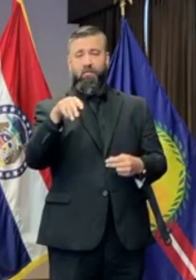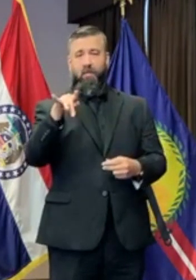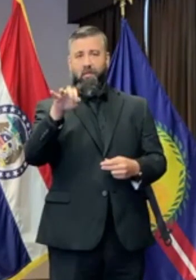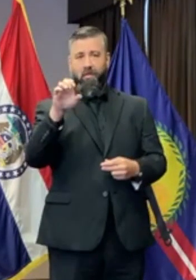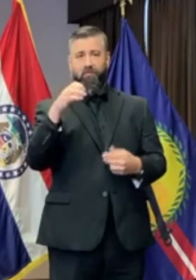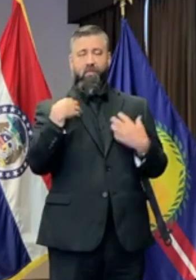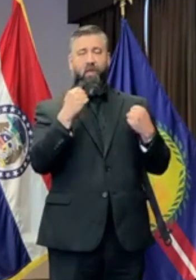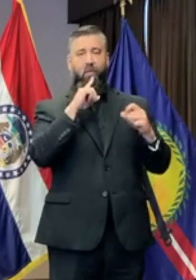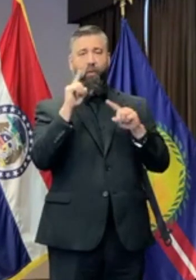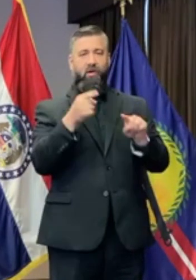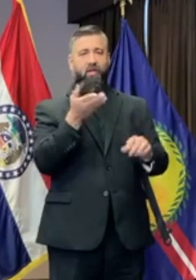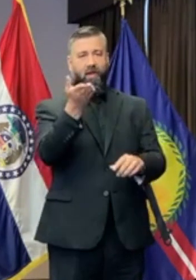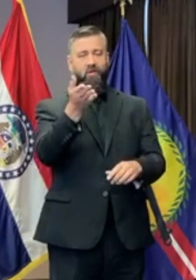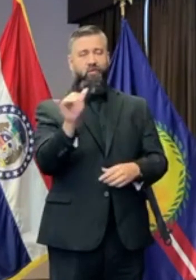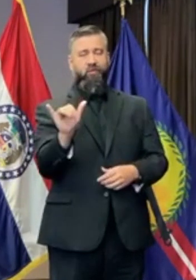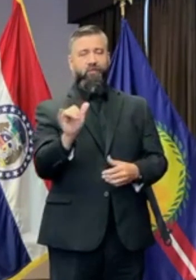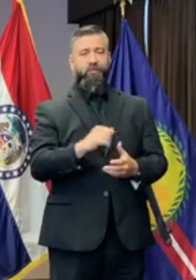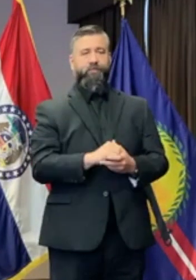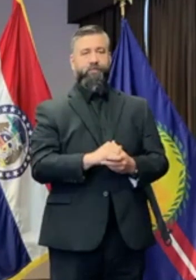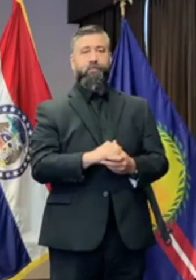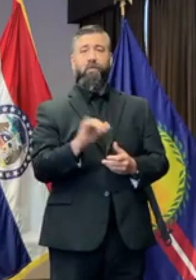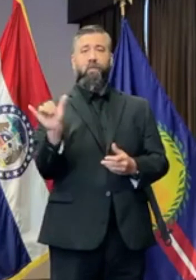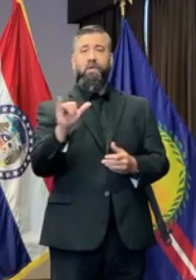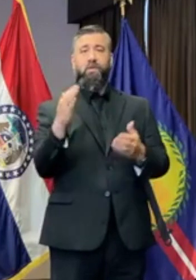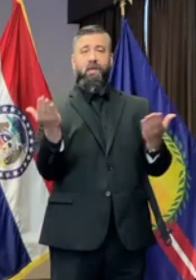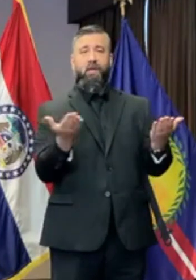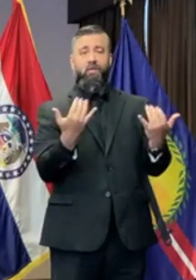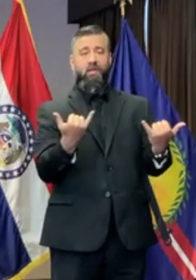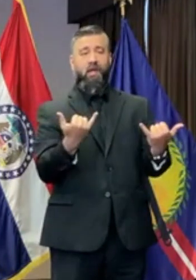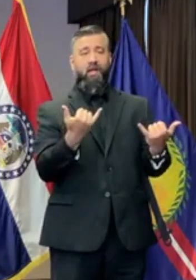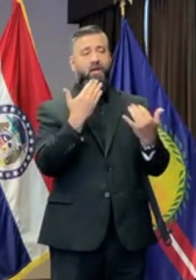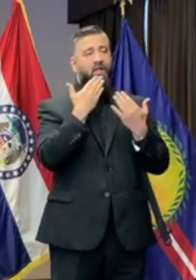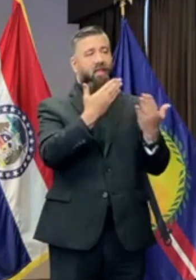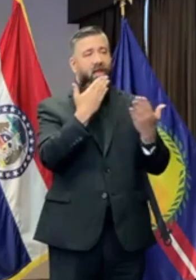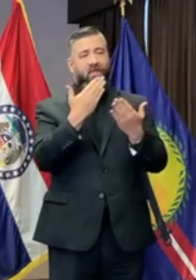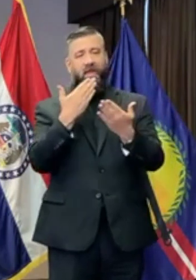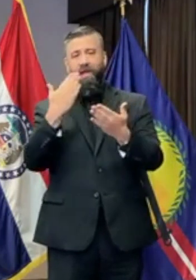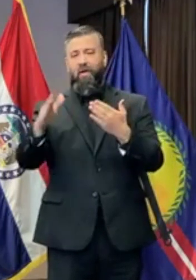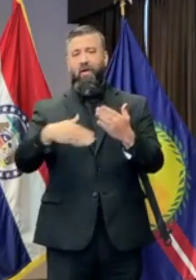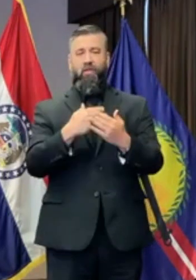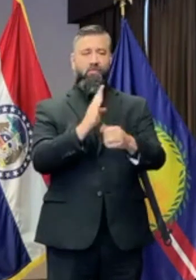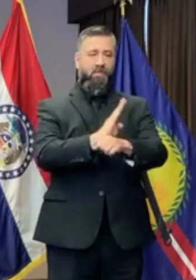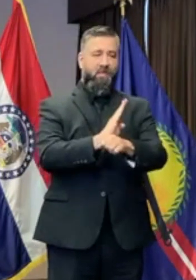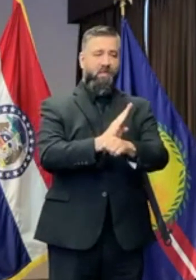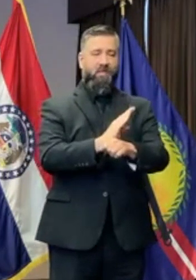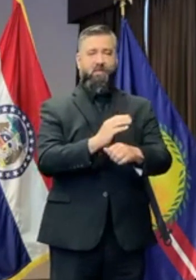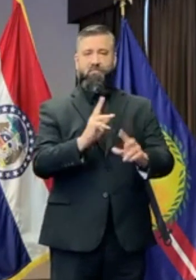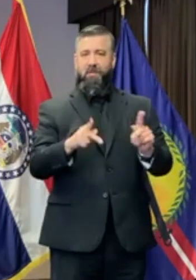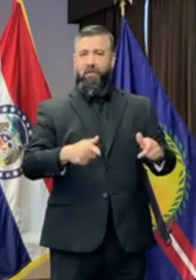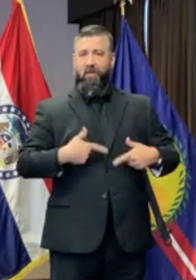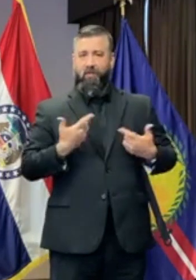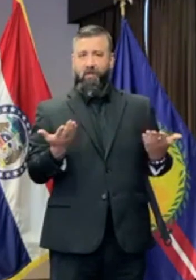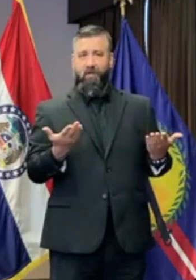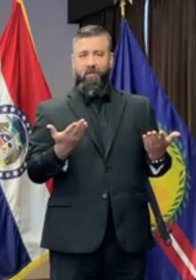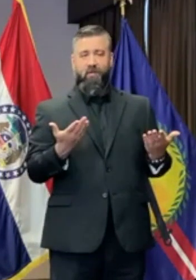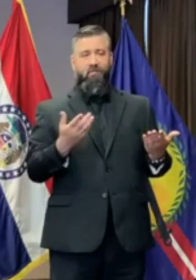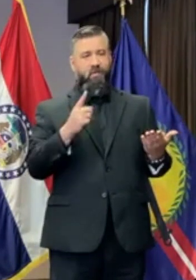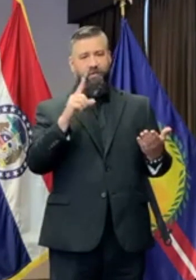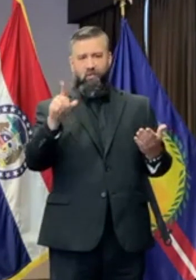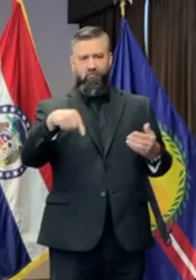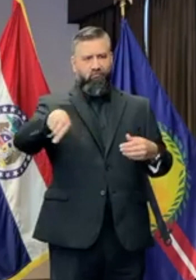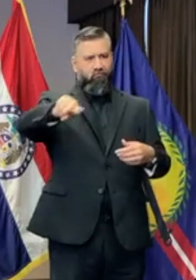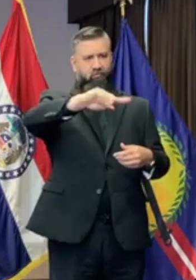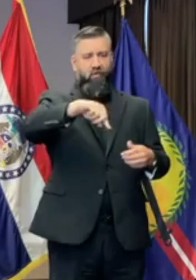order. We also come here today to thank all of our residents and businesses. It's your overwhelming compliance to public